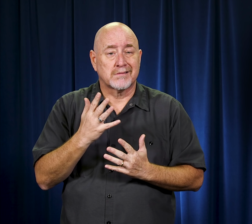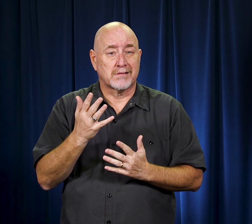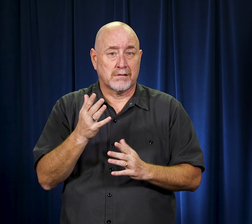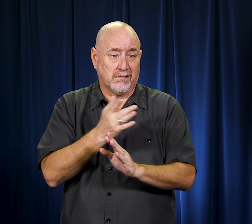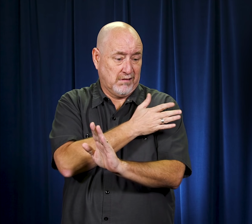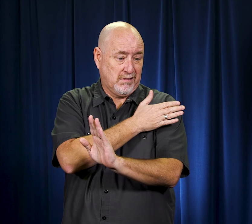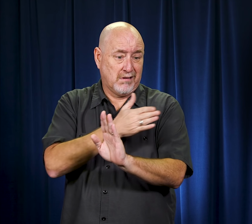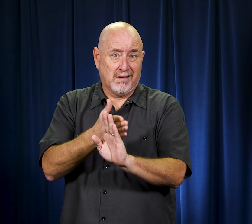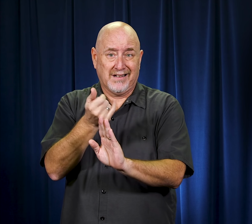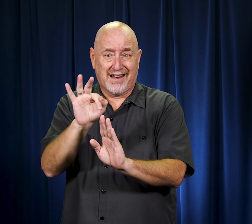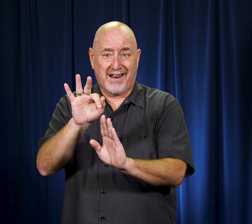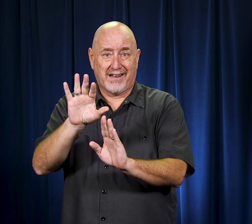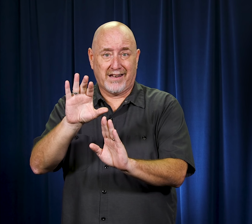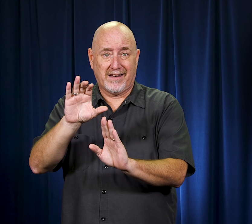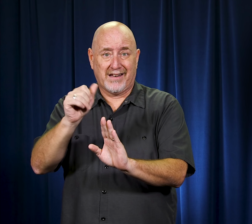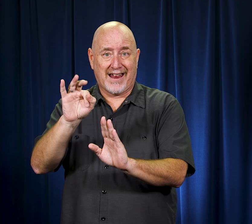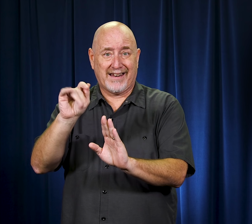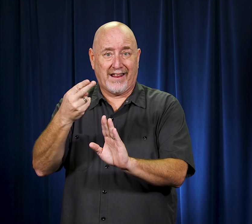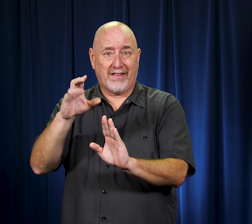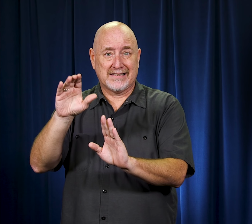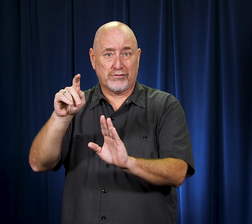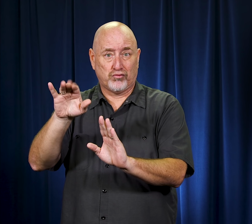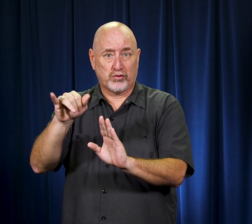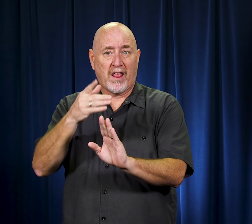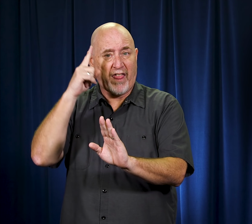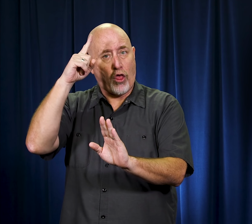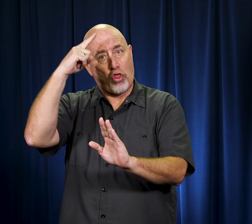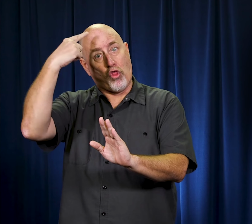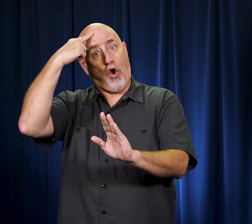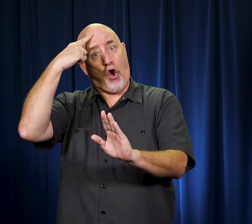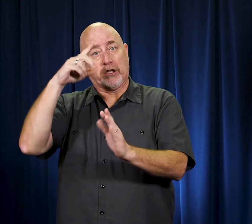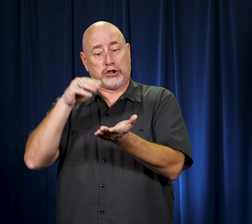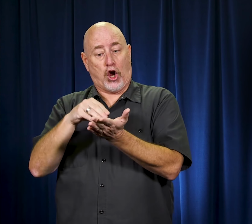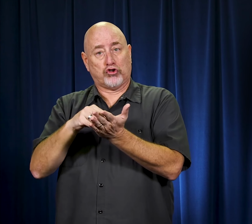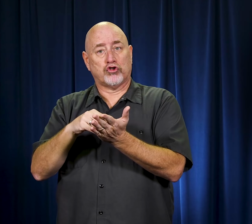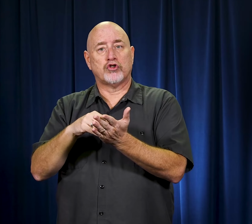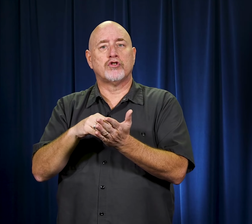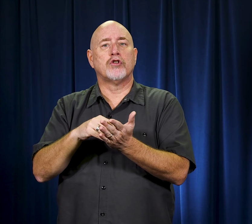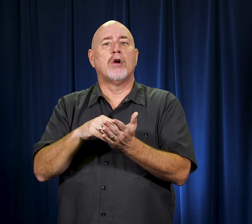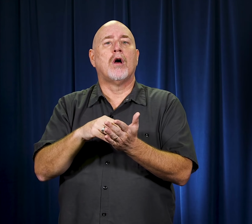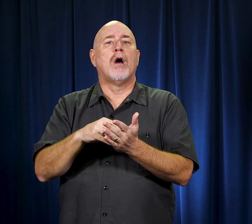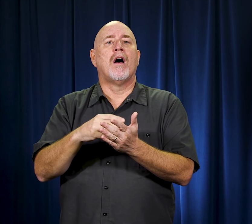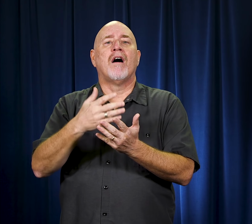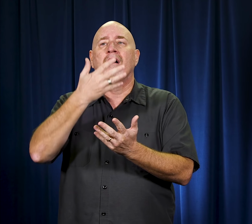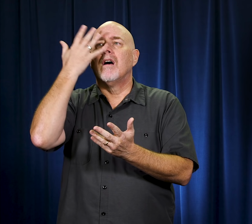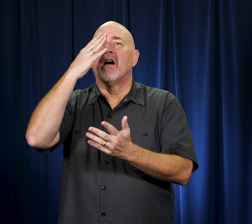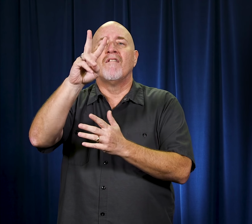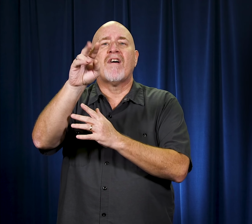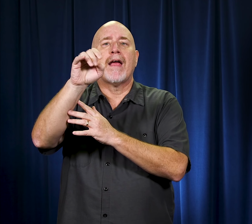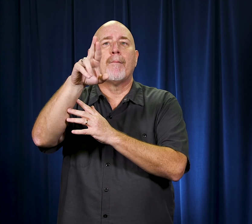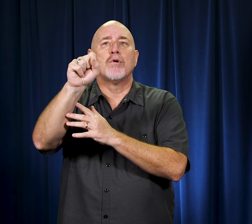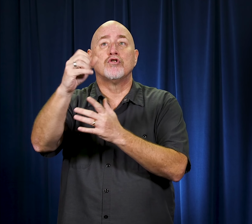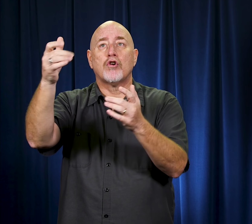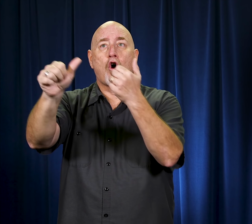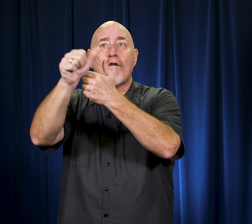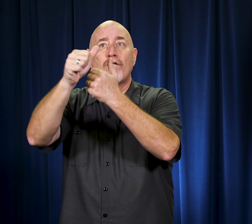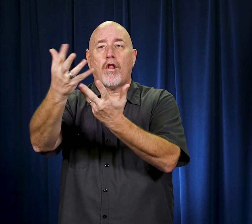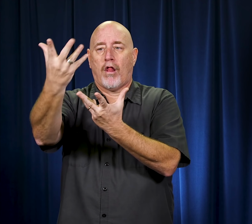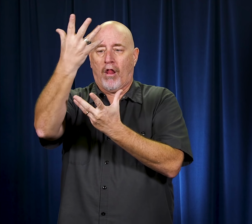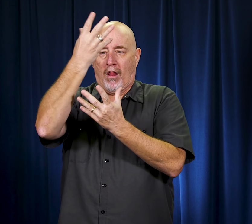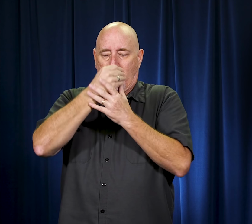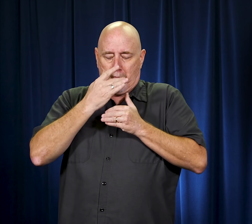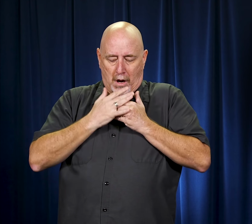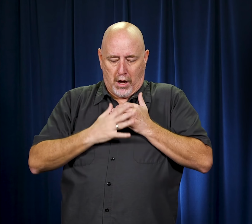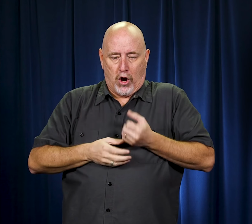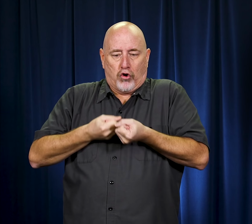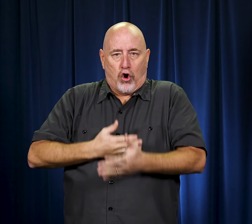the 19th century, doctors believed that harmful vapors entered the blood and caused sickness. For this reason,